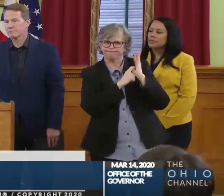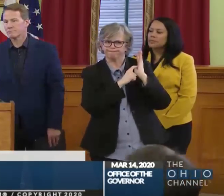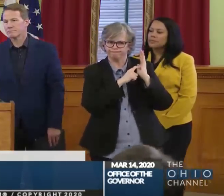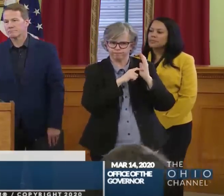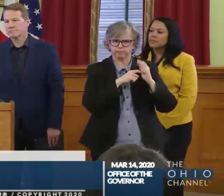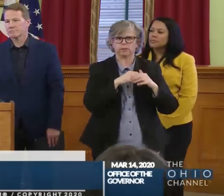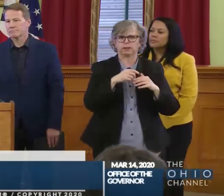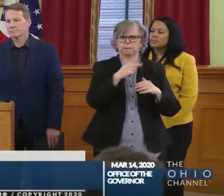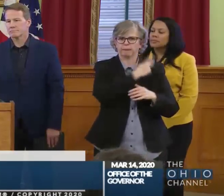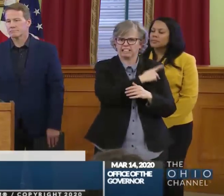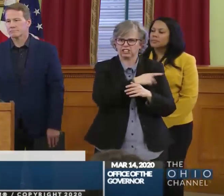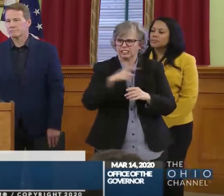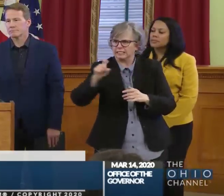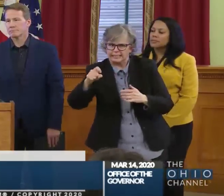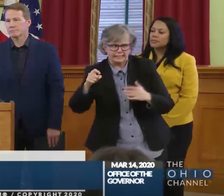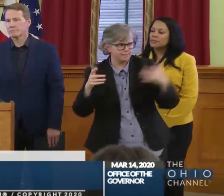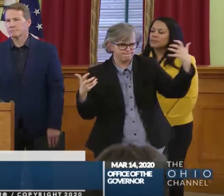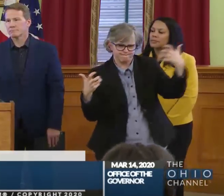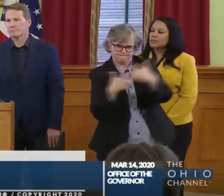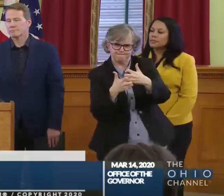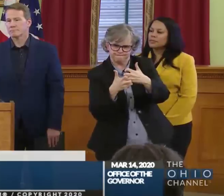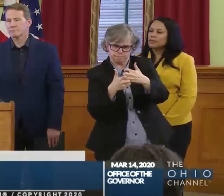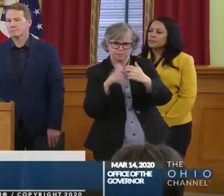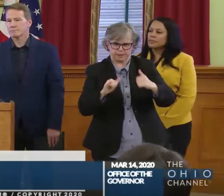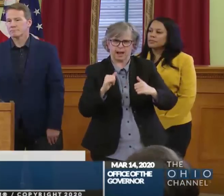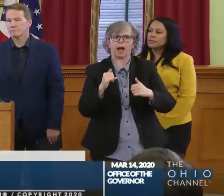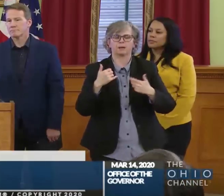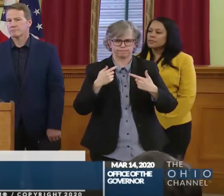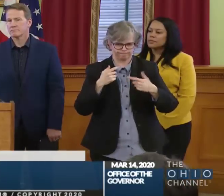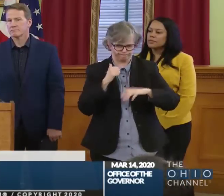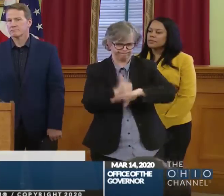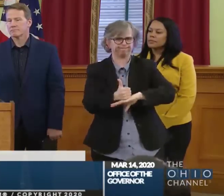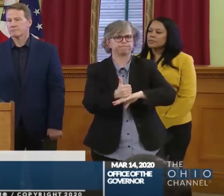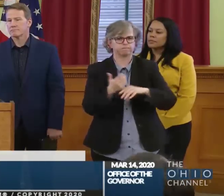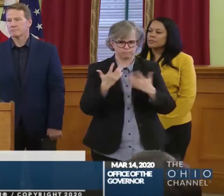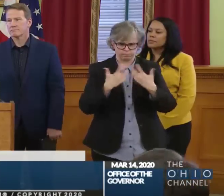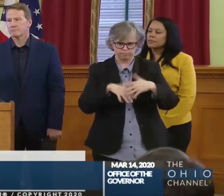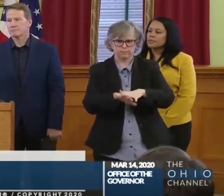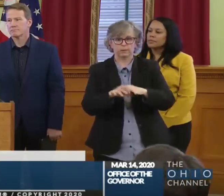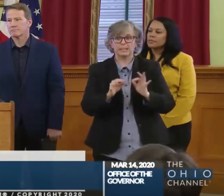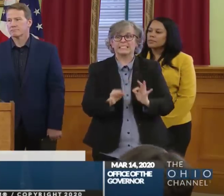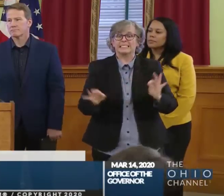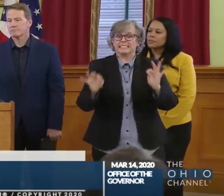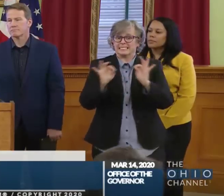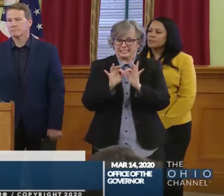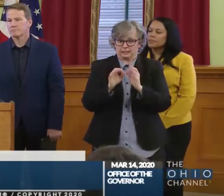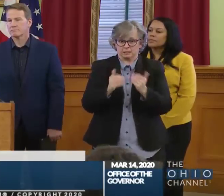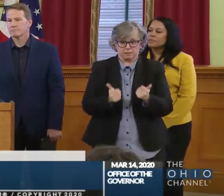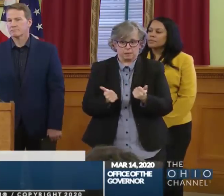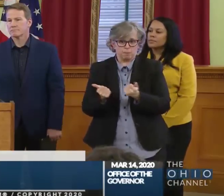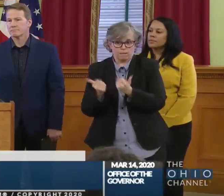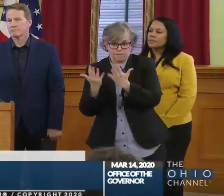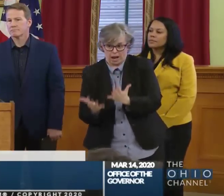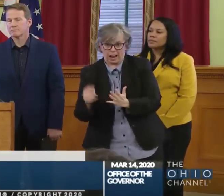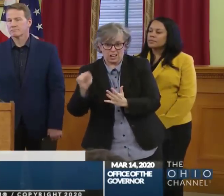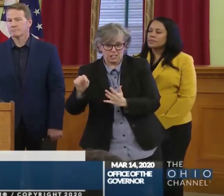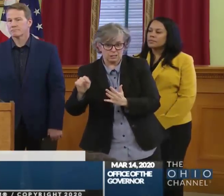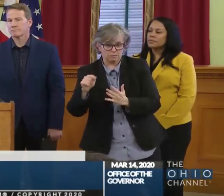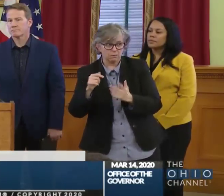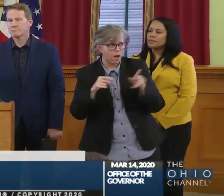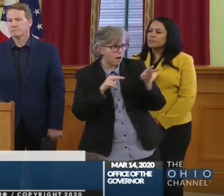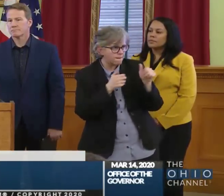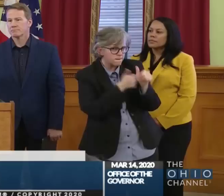and the experiences they're having today. These critical providers are getting guidance on how to manage their operations to reduce risk